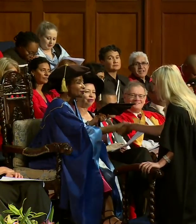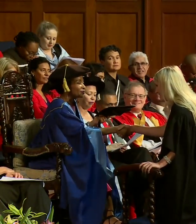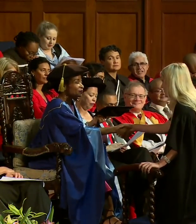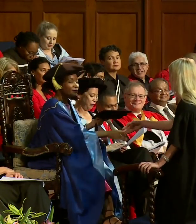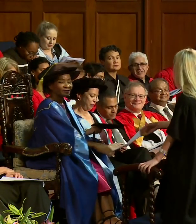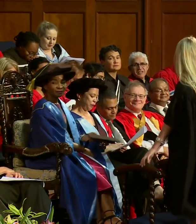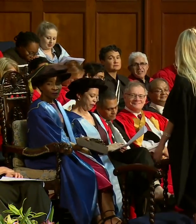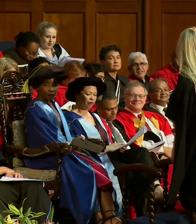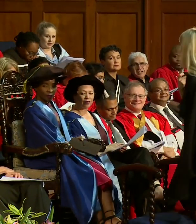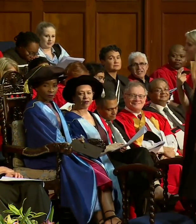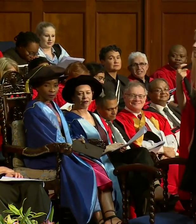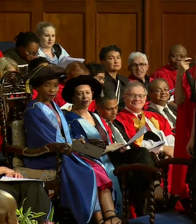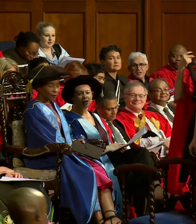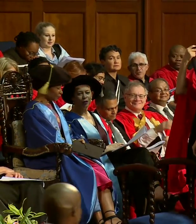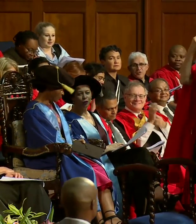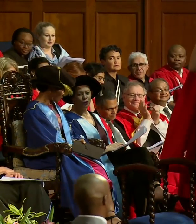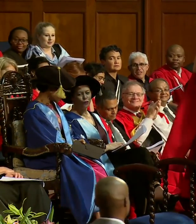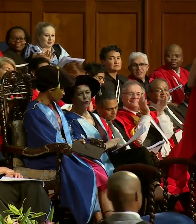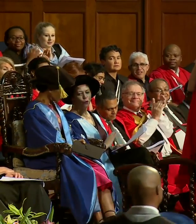Zunzo Akona Kati.